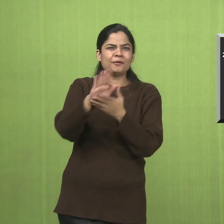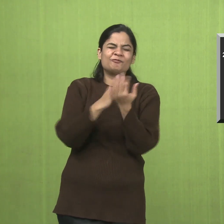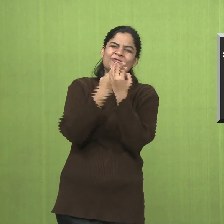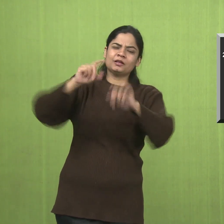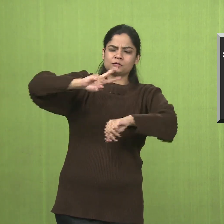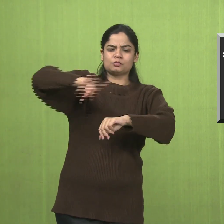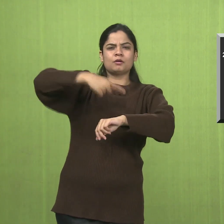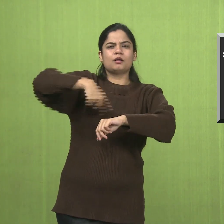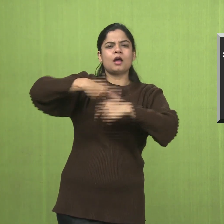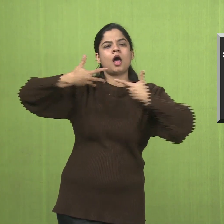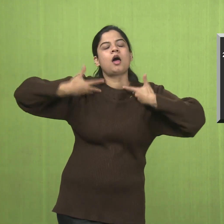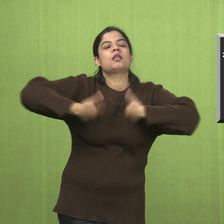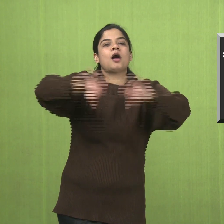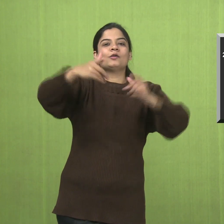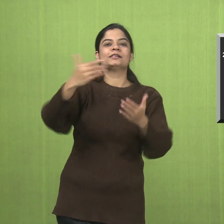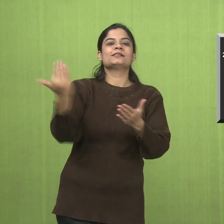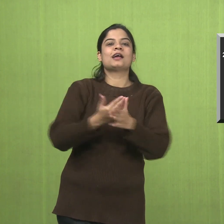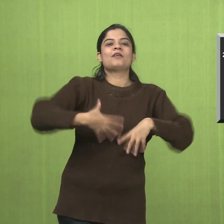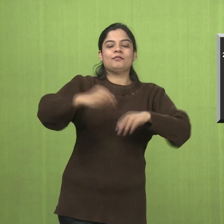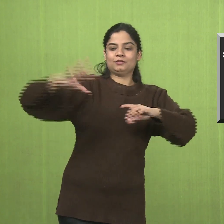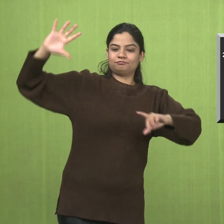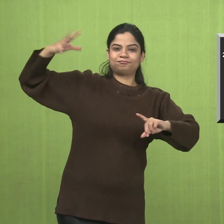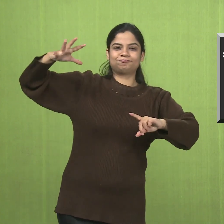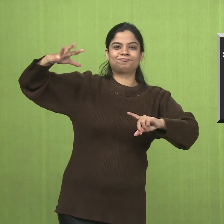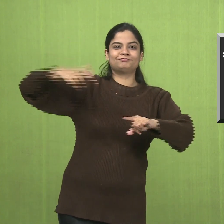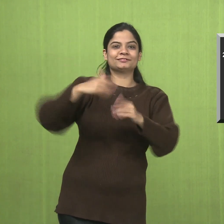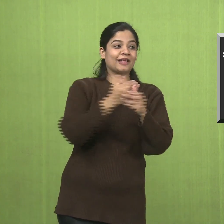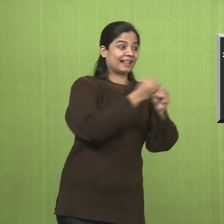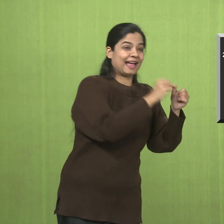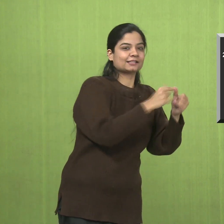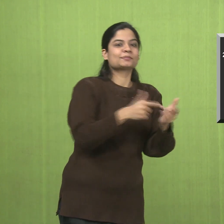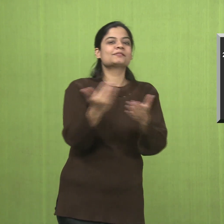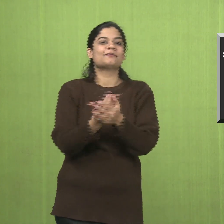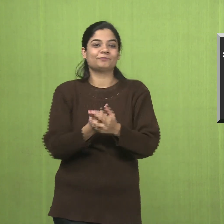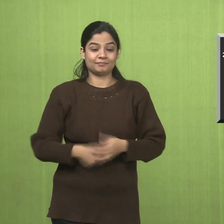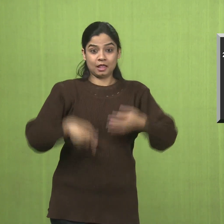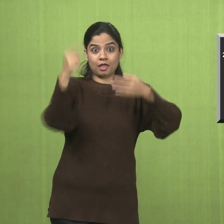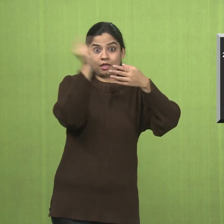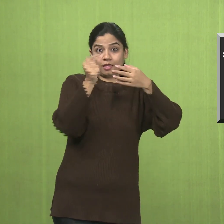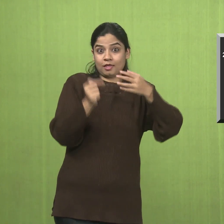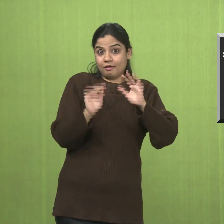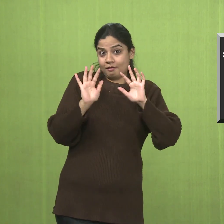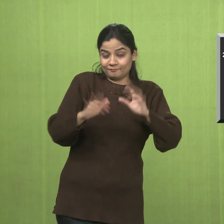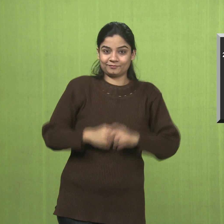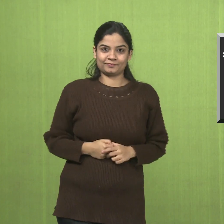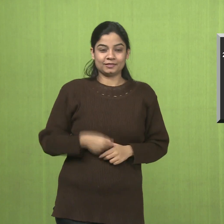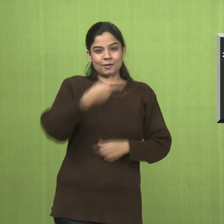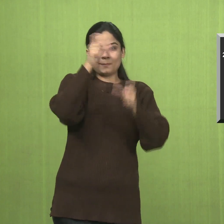cost. You don't have to pay anything for the sun. You can use it anytime you want. Instead of that, it has certain